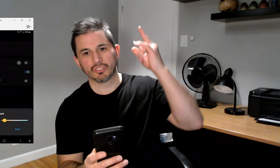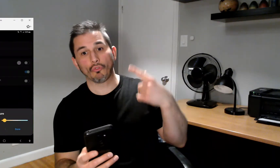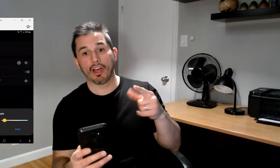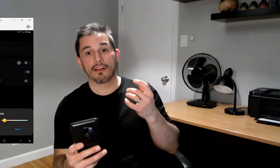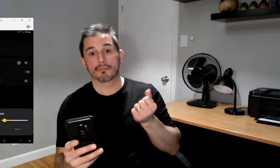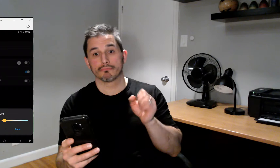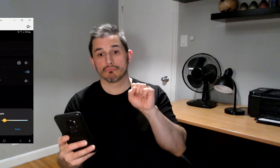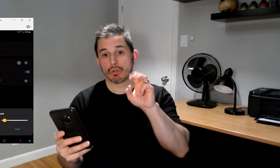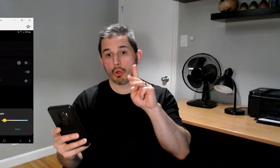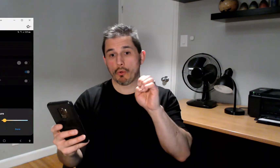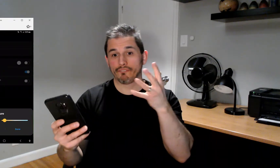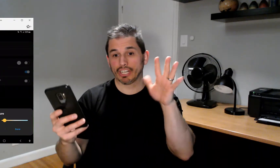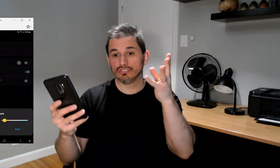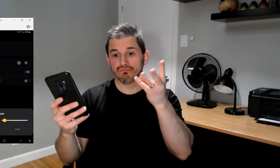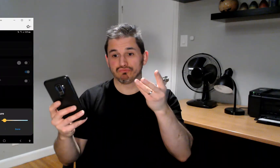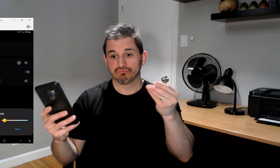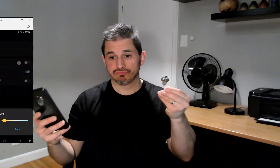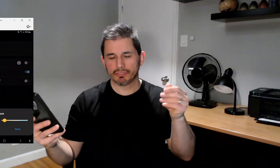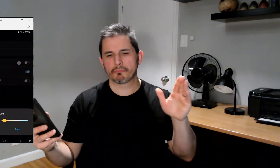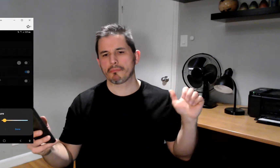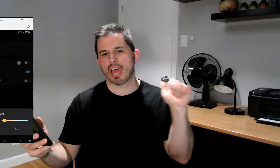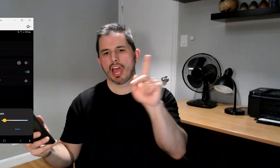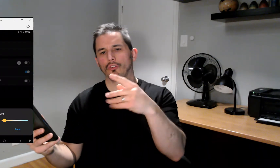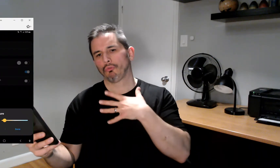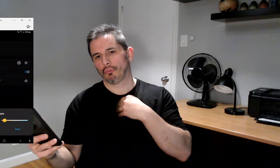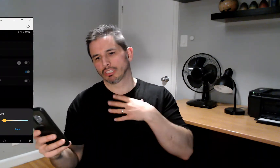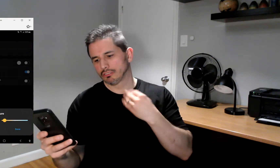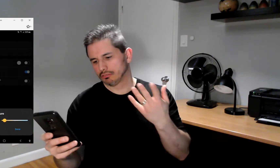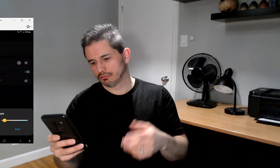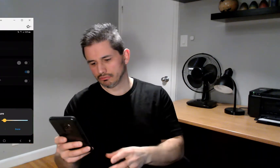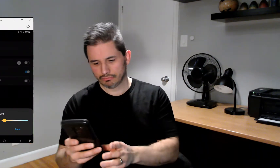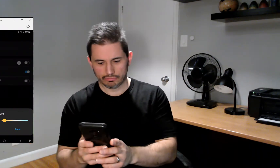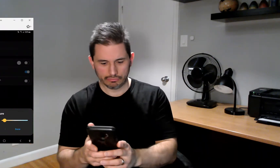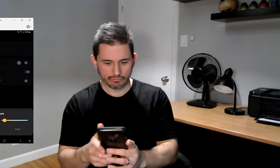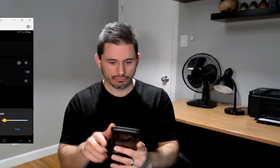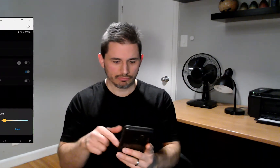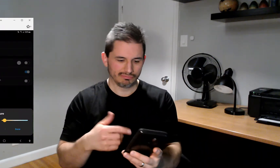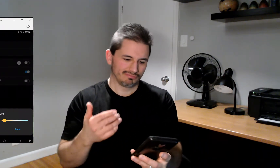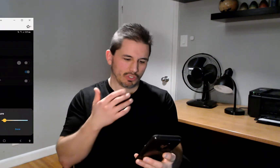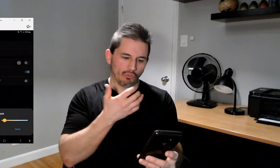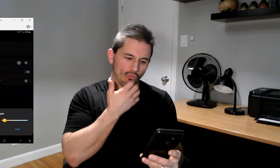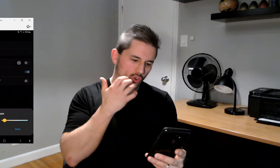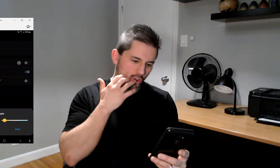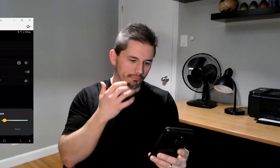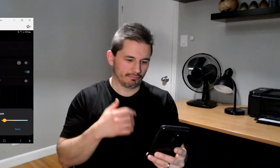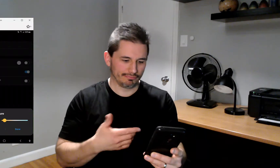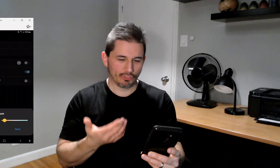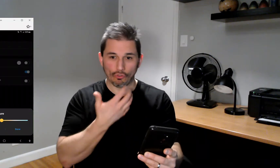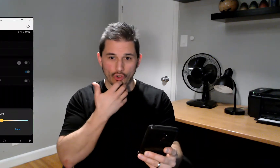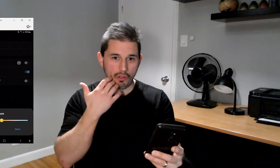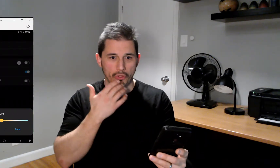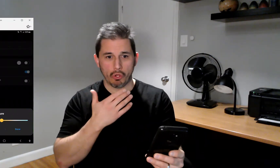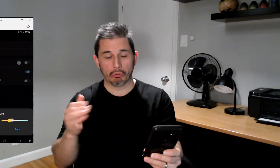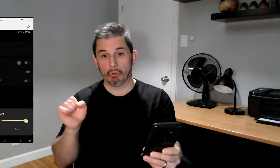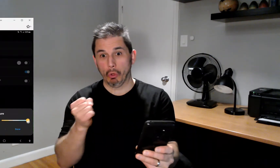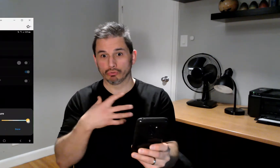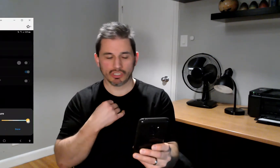So the ceiling light will turn back to its normal color whenever the smoke is cleared. You can change